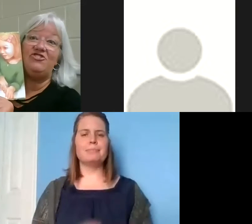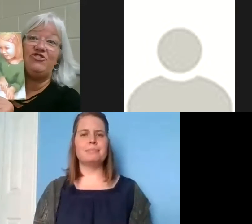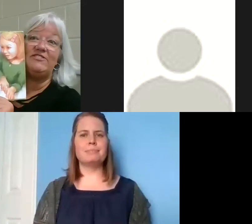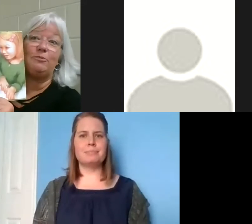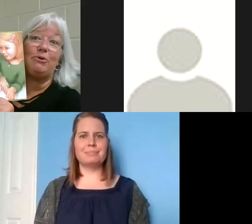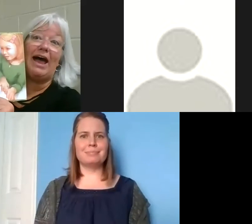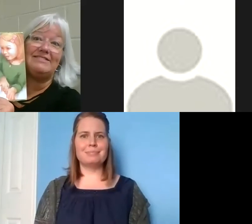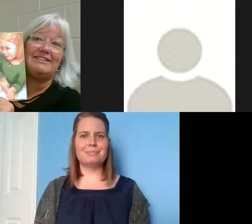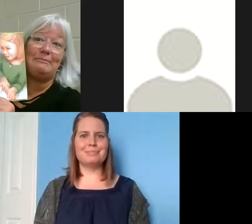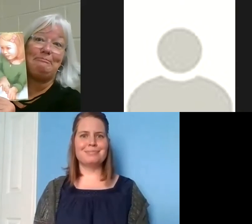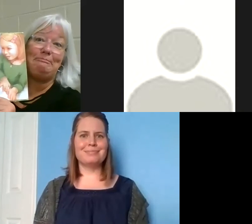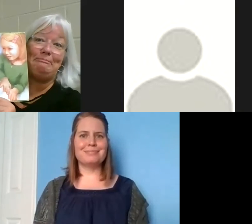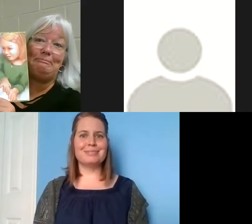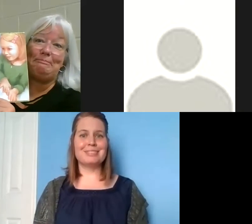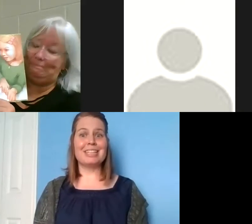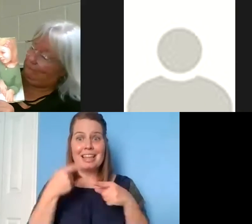And then she surprised him.